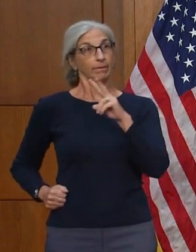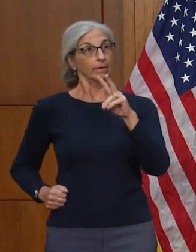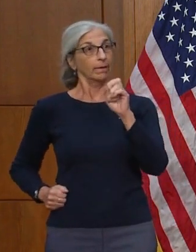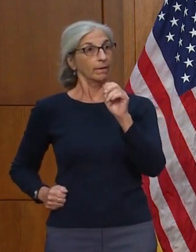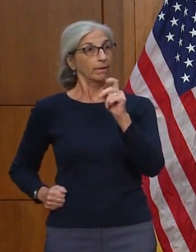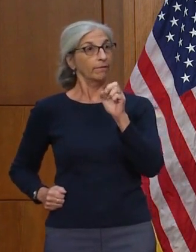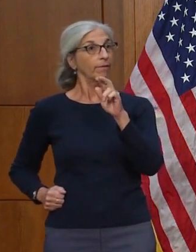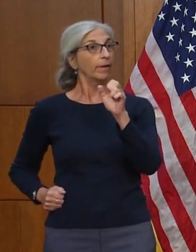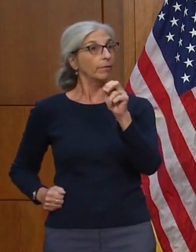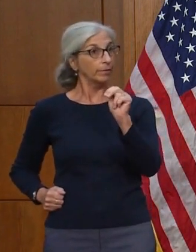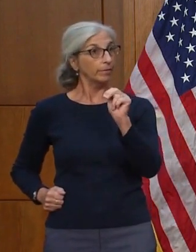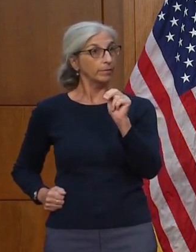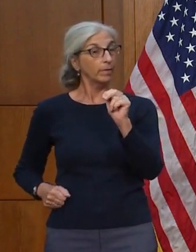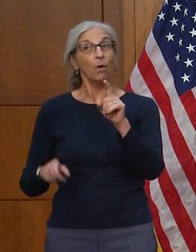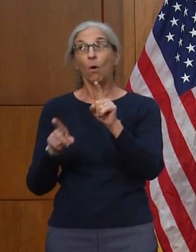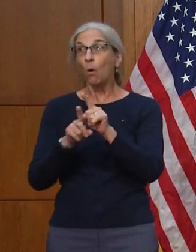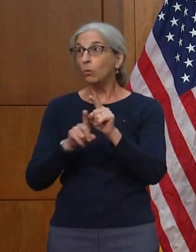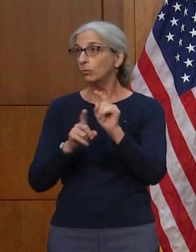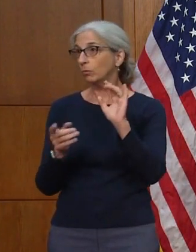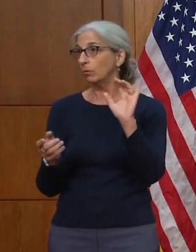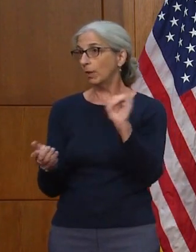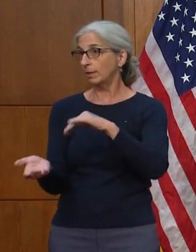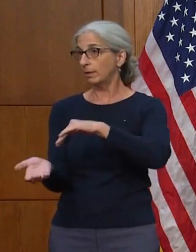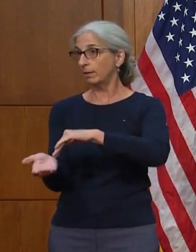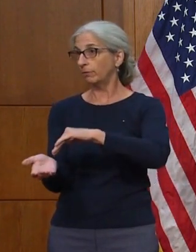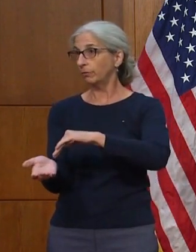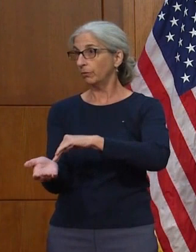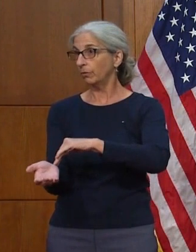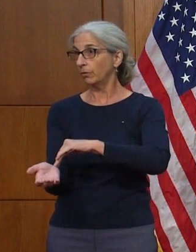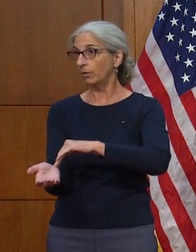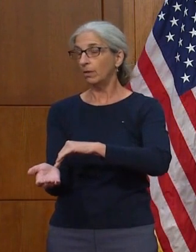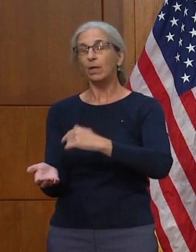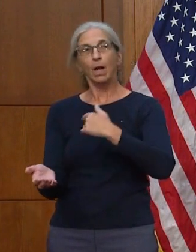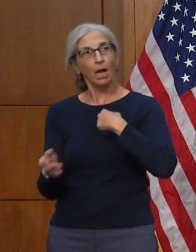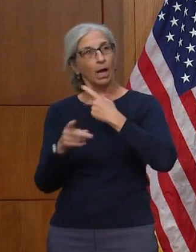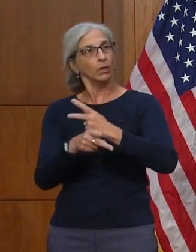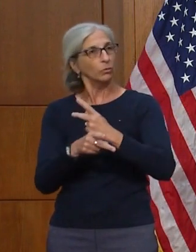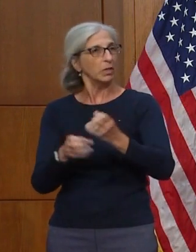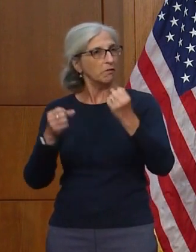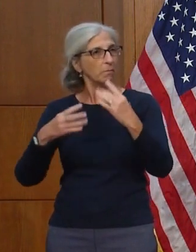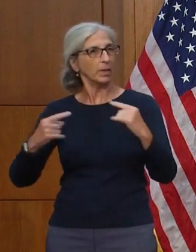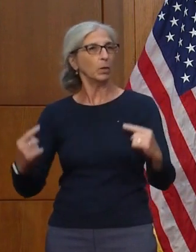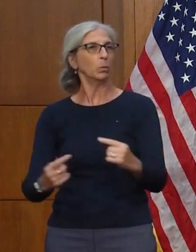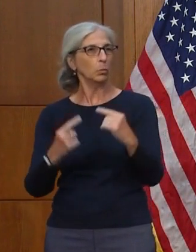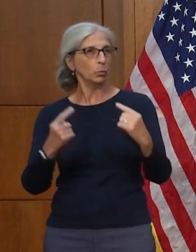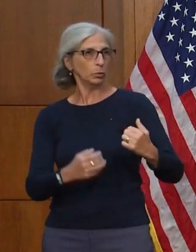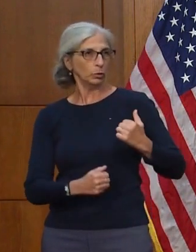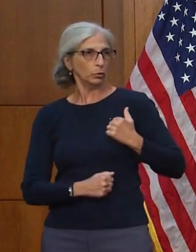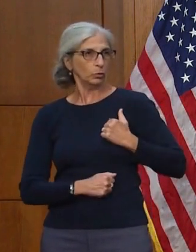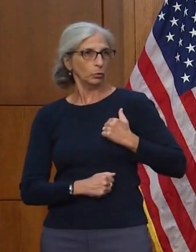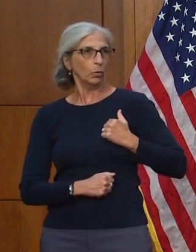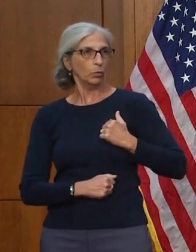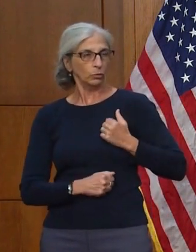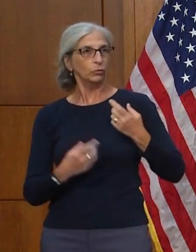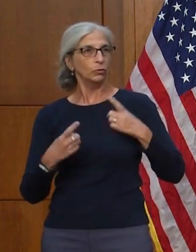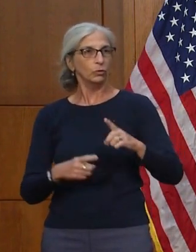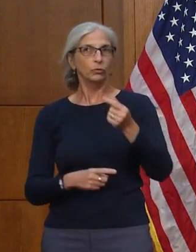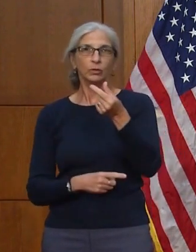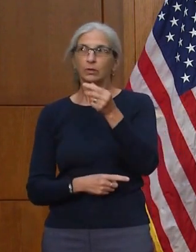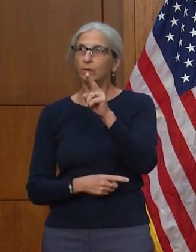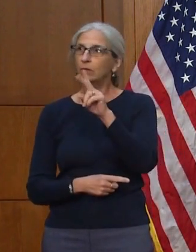it as a doctor who took care of a lot of wounded soldiers during the Gulf